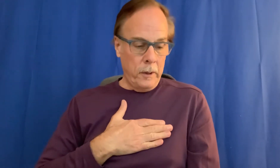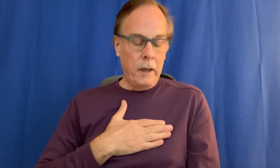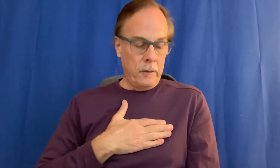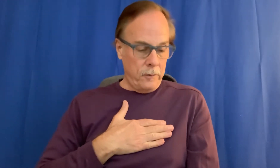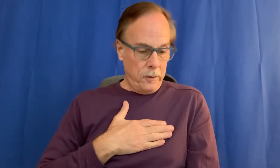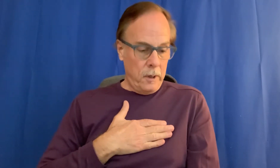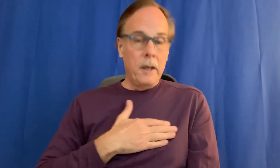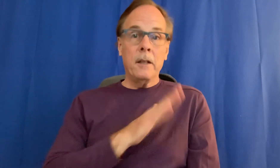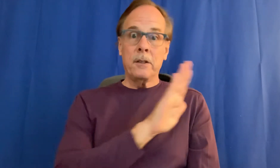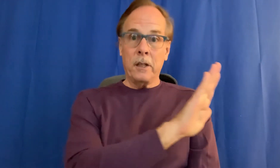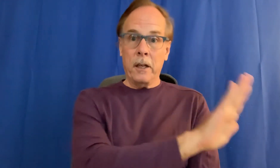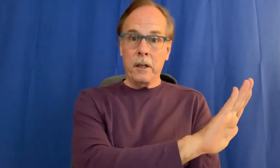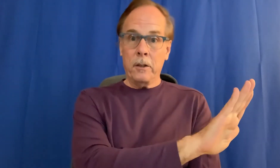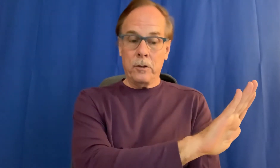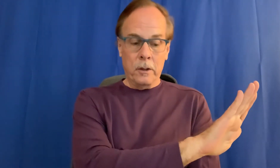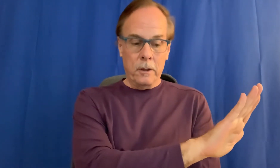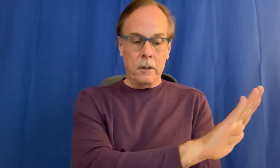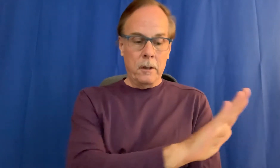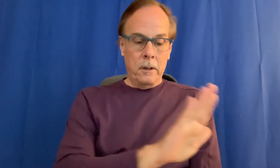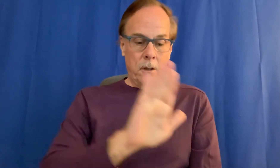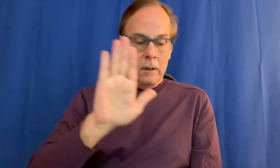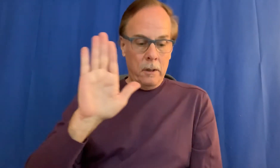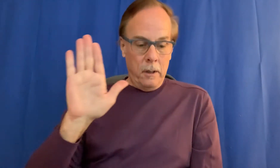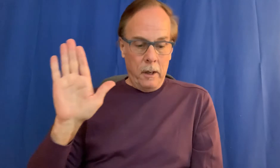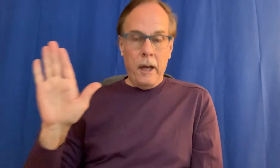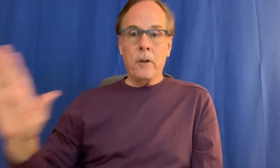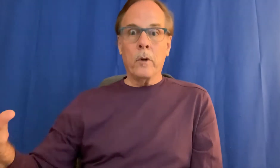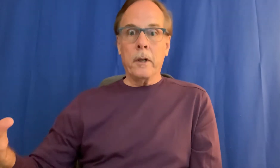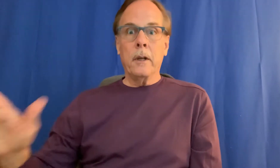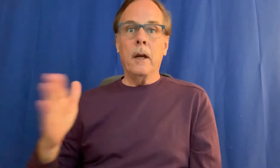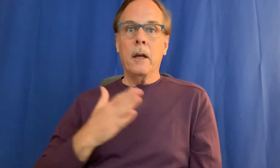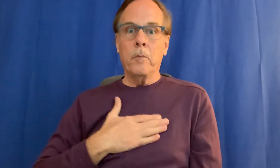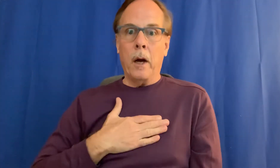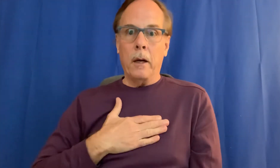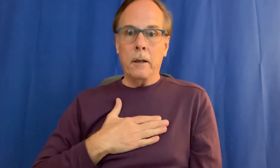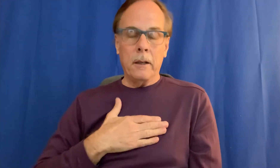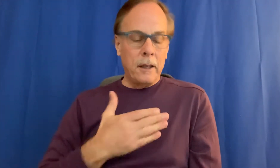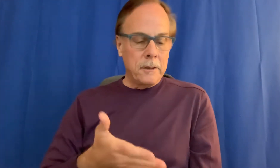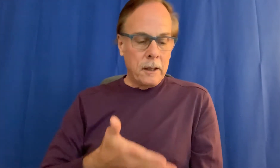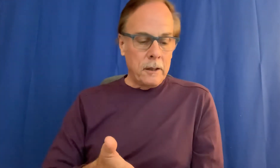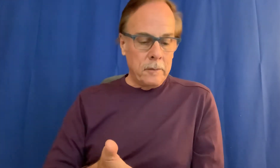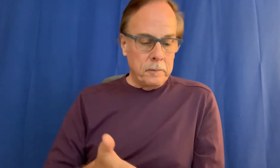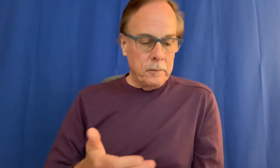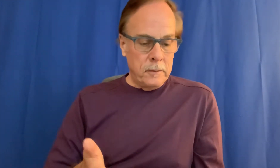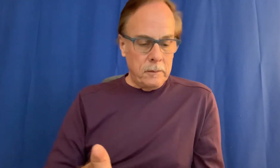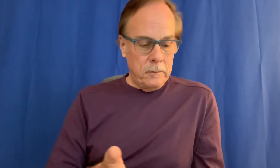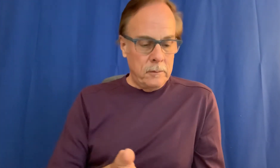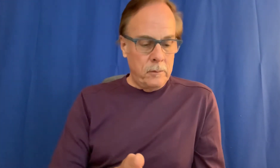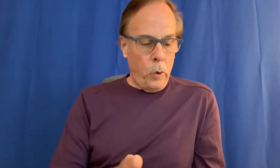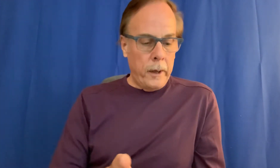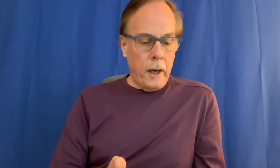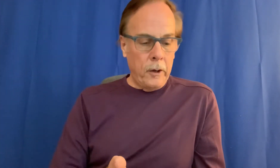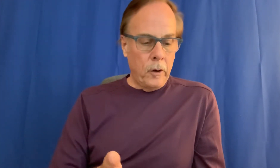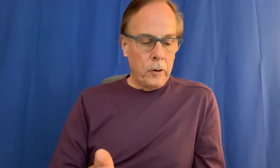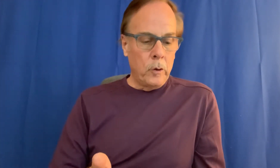have Sage, Henry, and mine. And as they point out here, usually